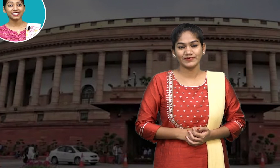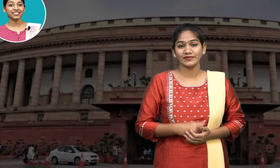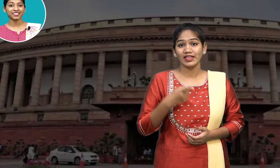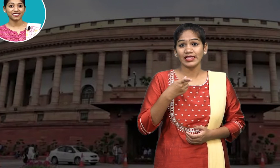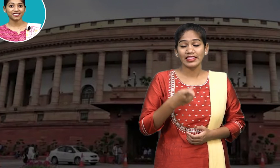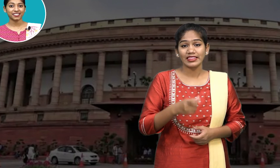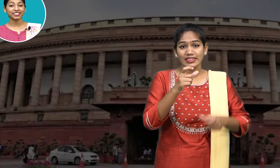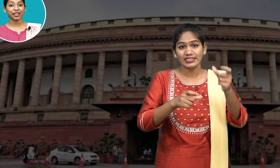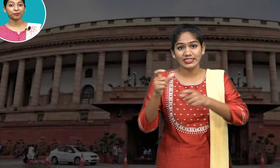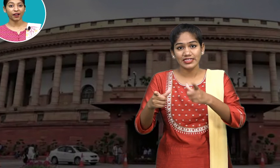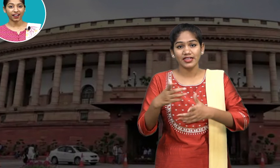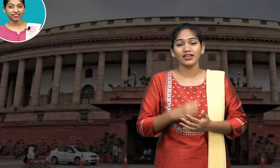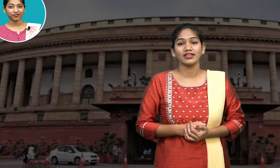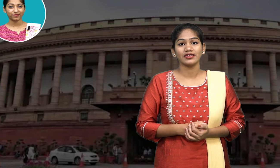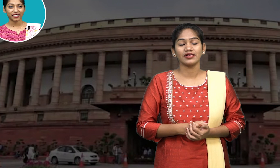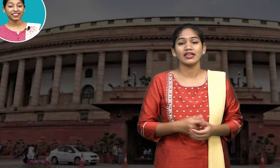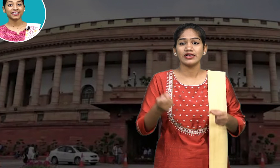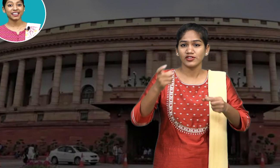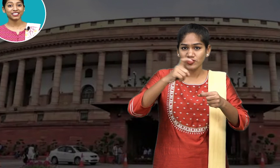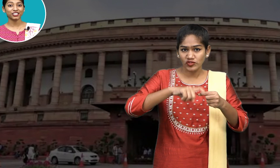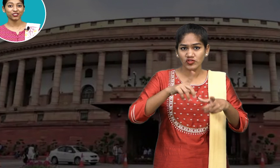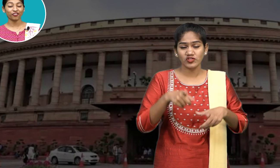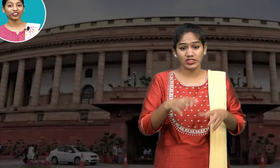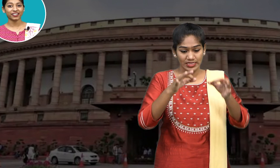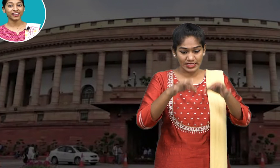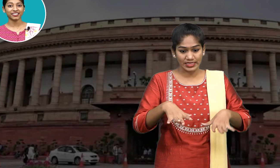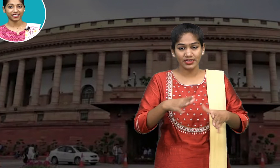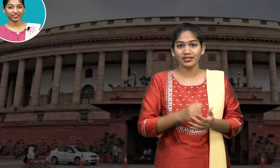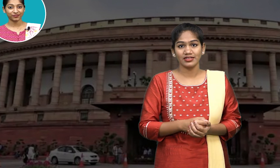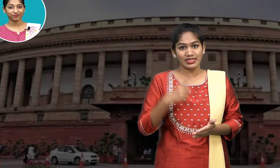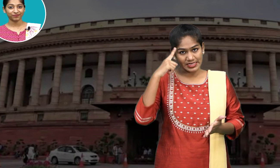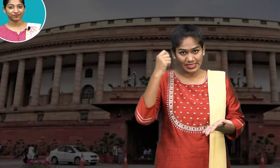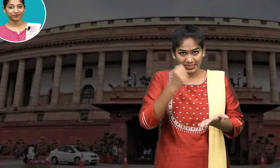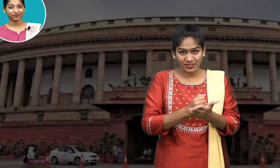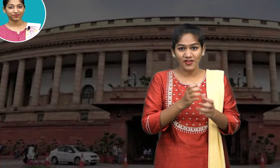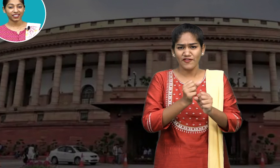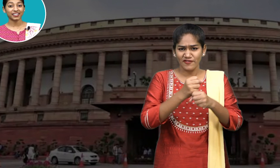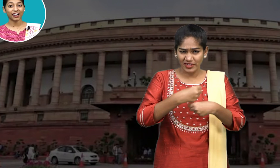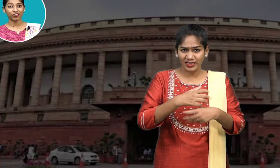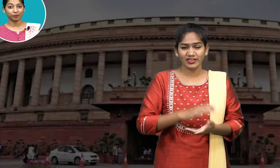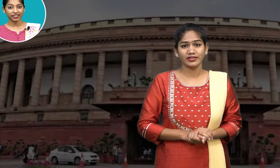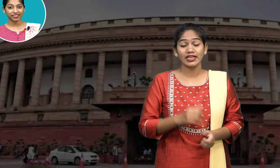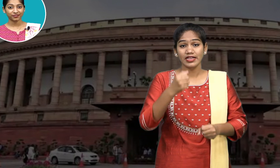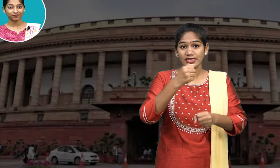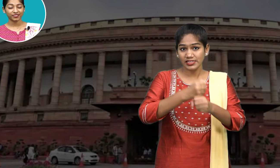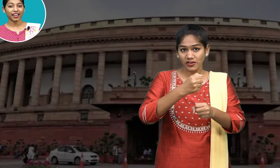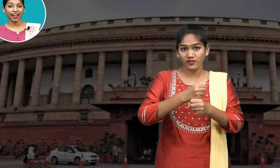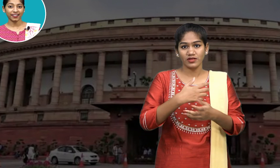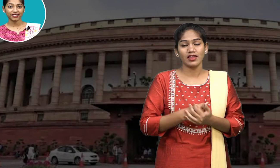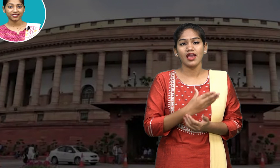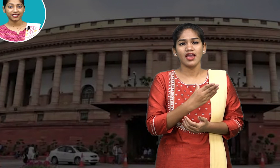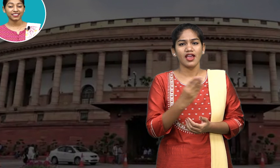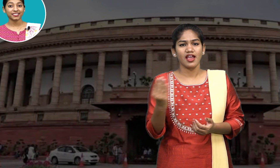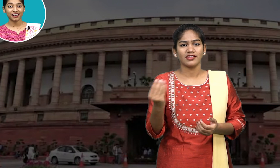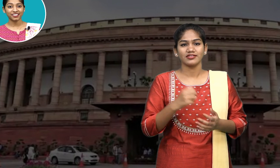the citizens take part in the decision of creating a government